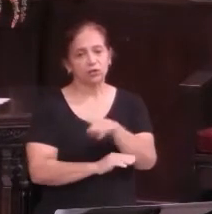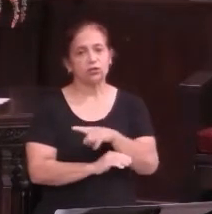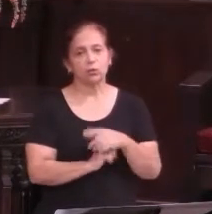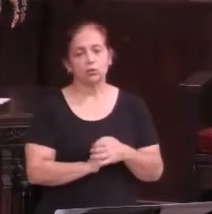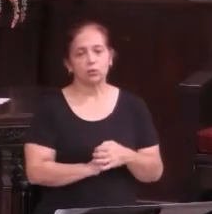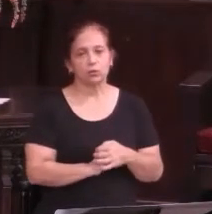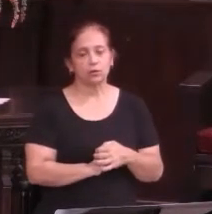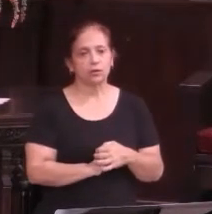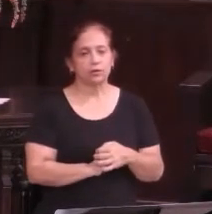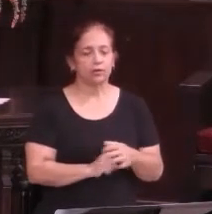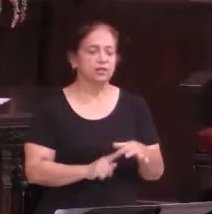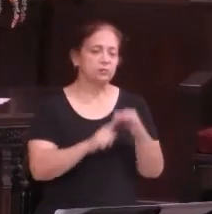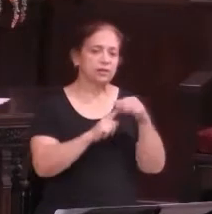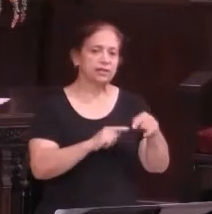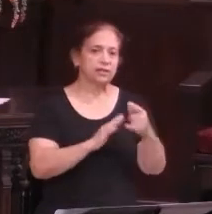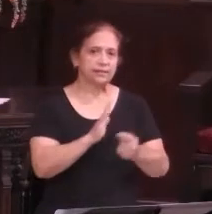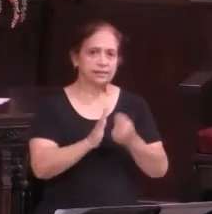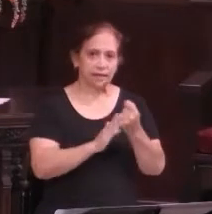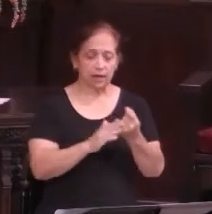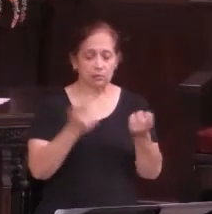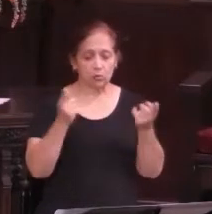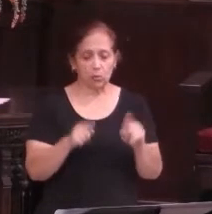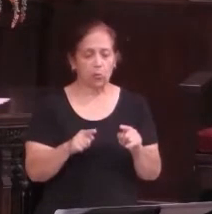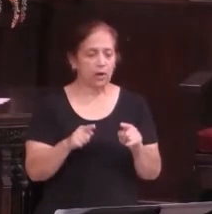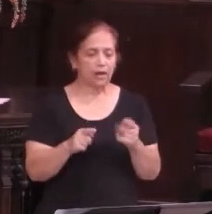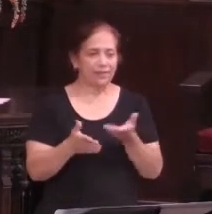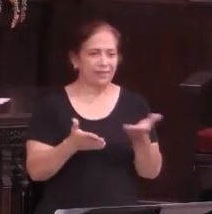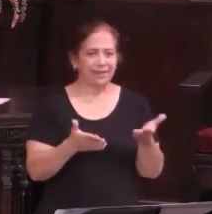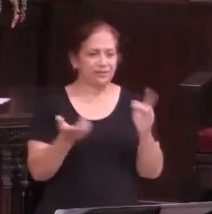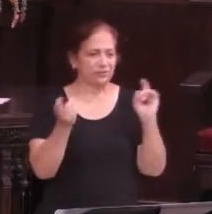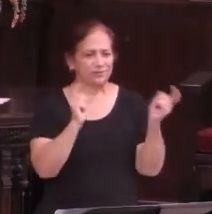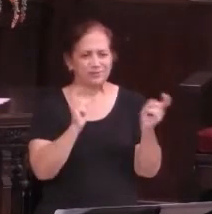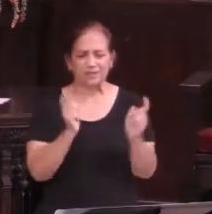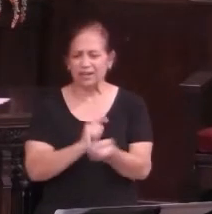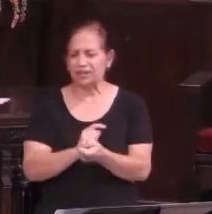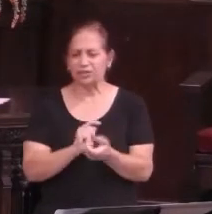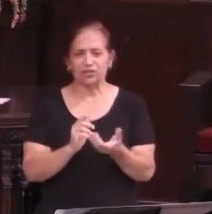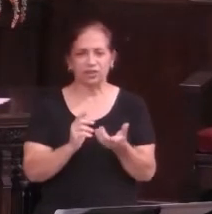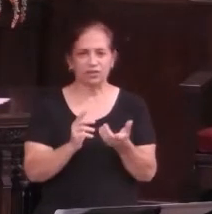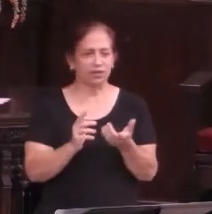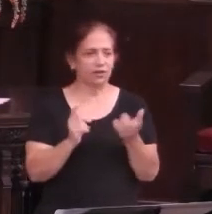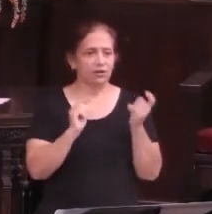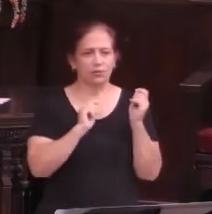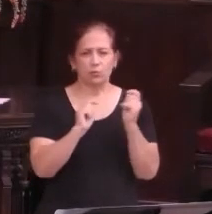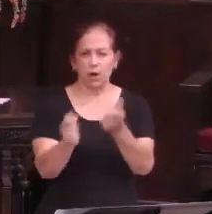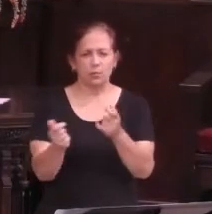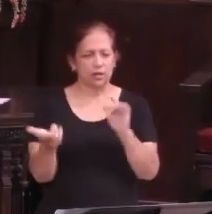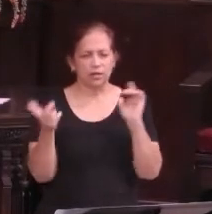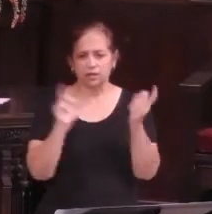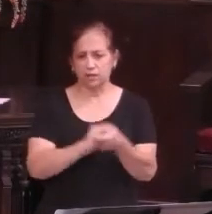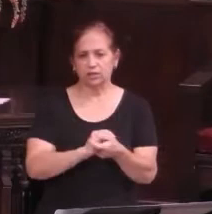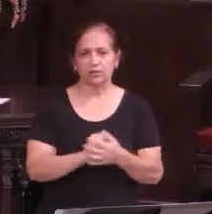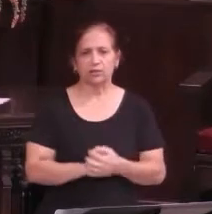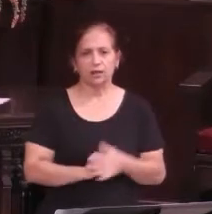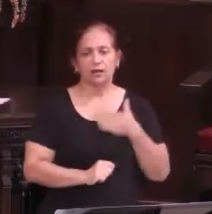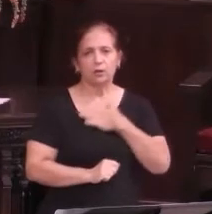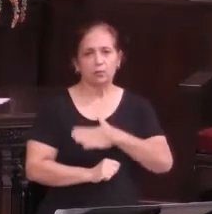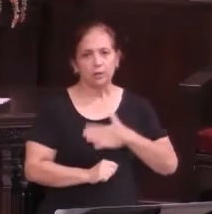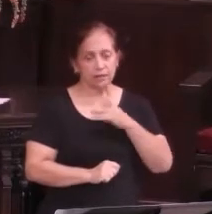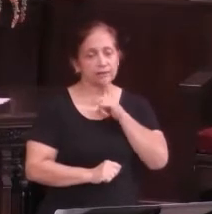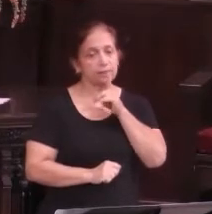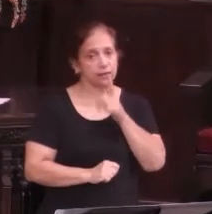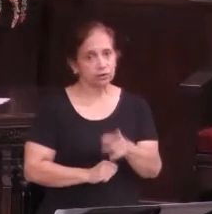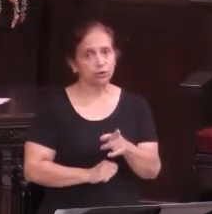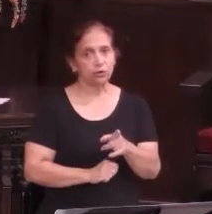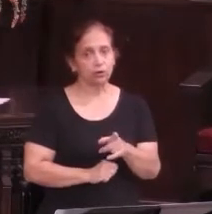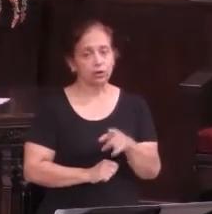in these times when things are shifting and changing so rapidly, please make